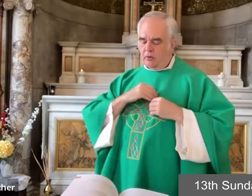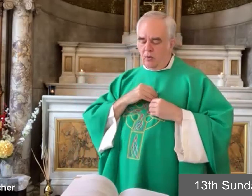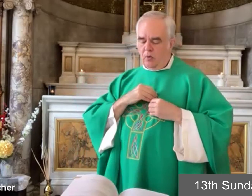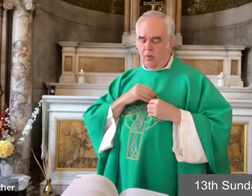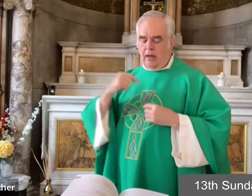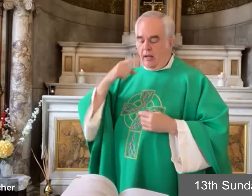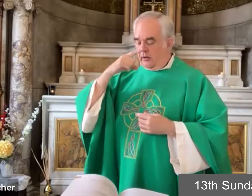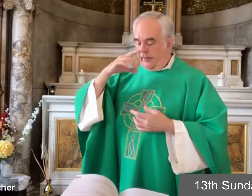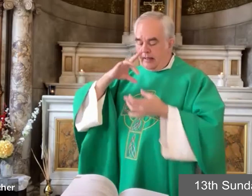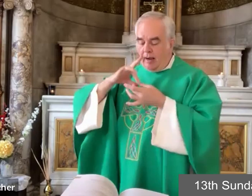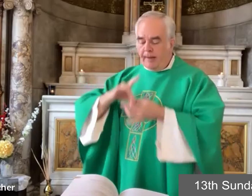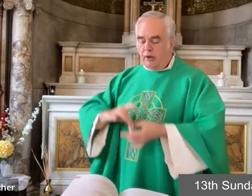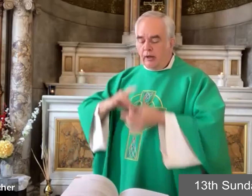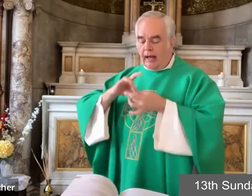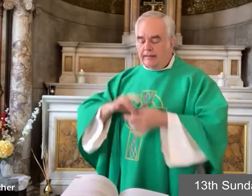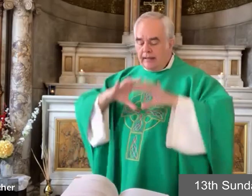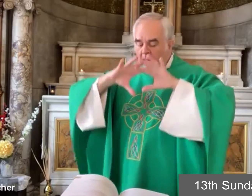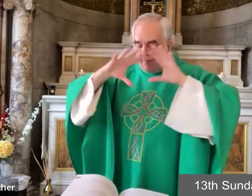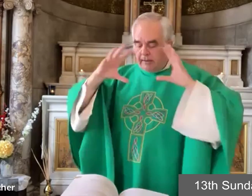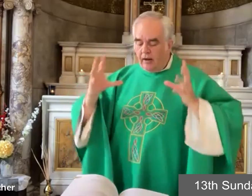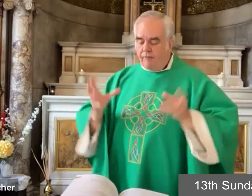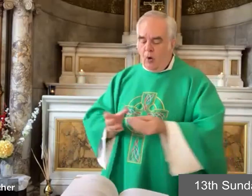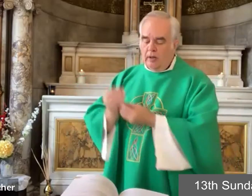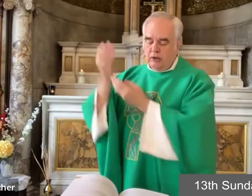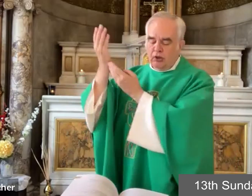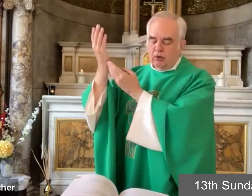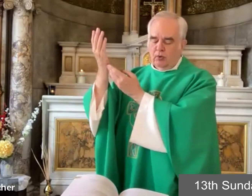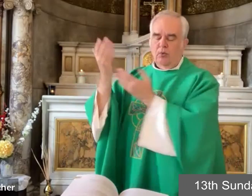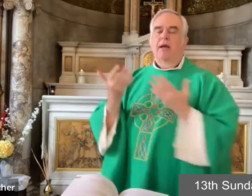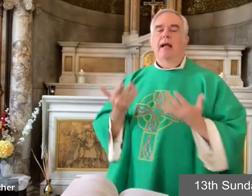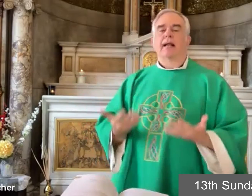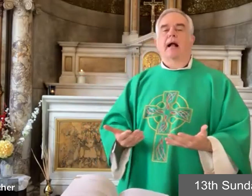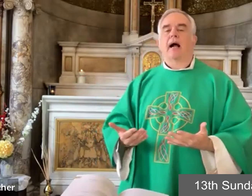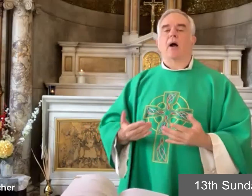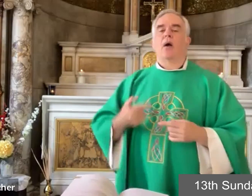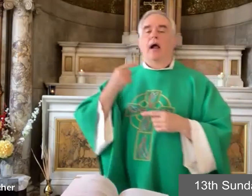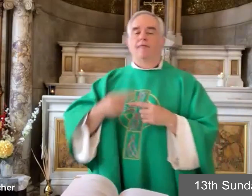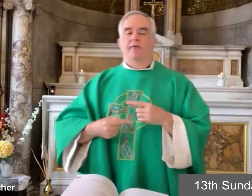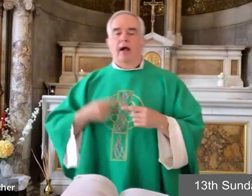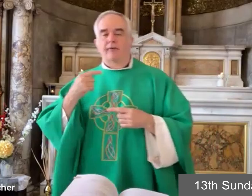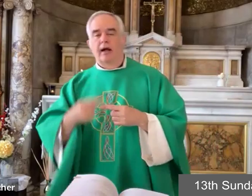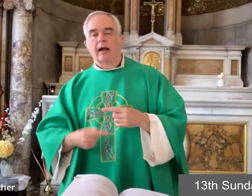soul, that I may unite myself wholly to you now forever and